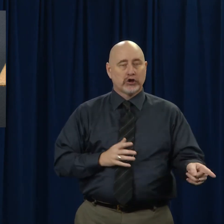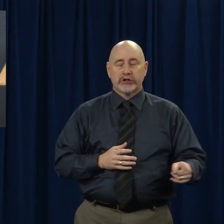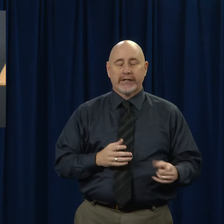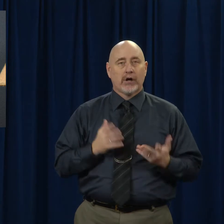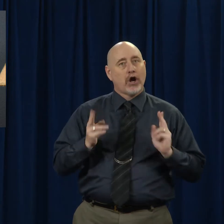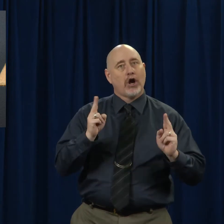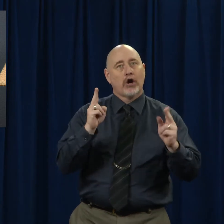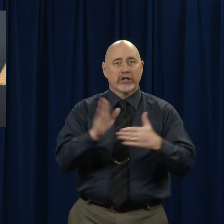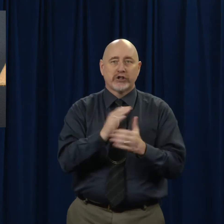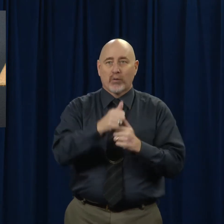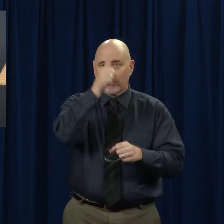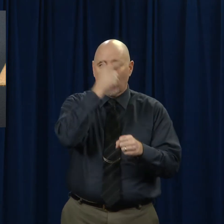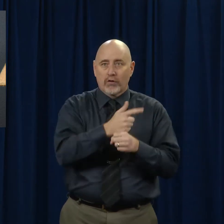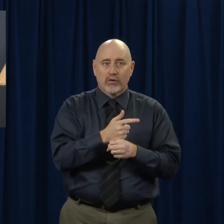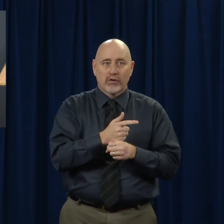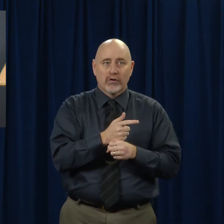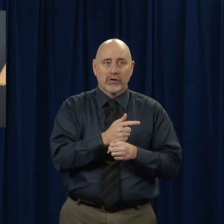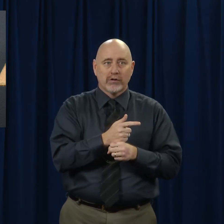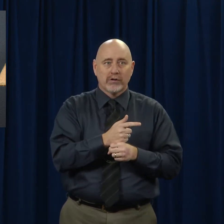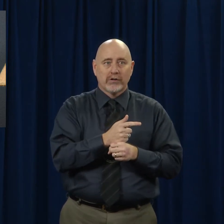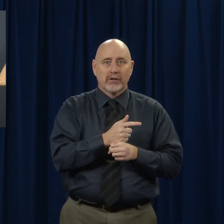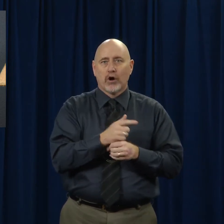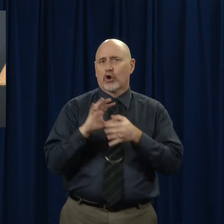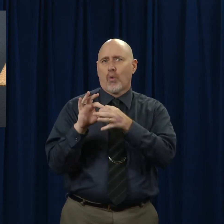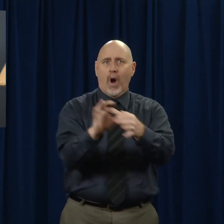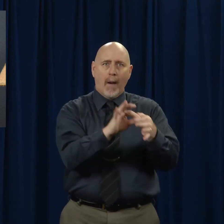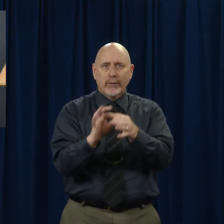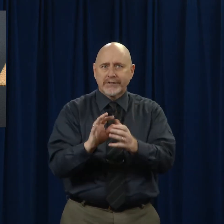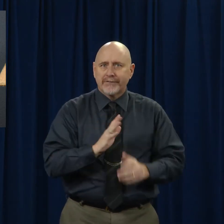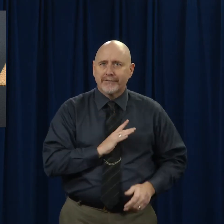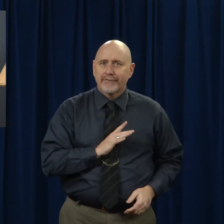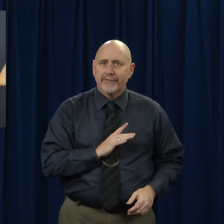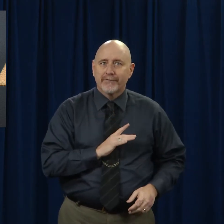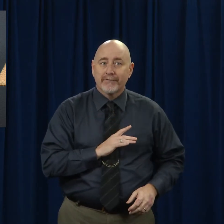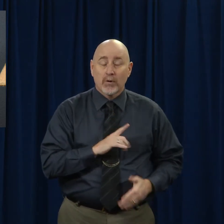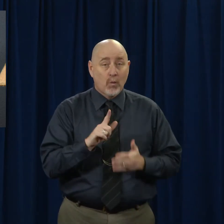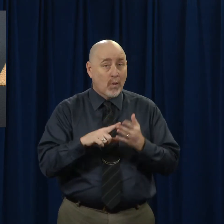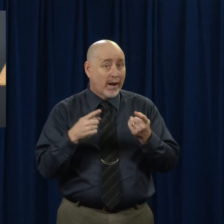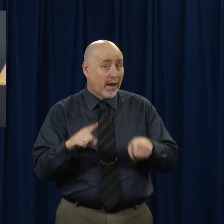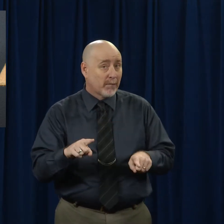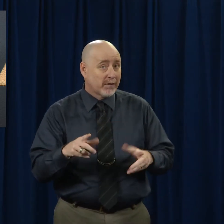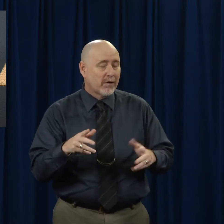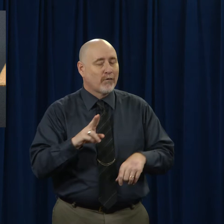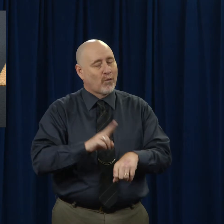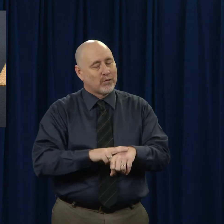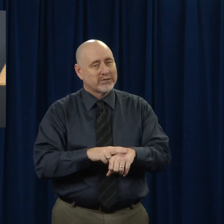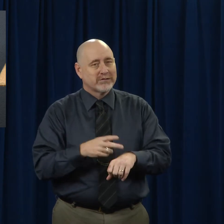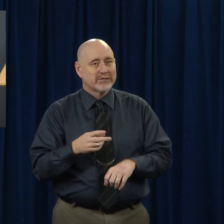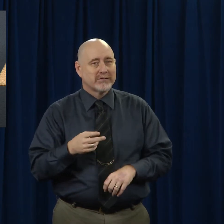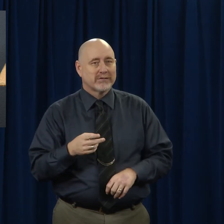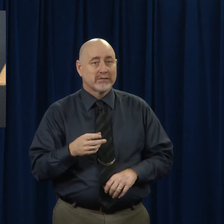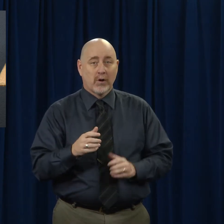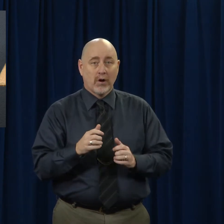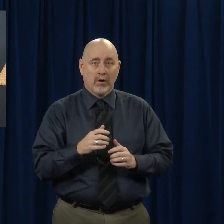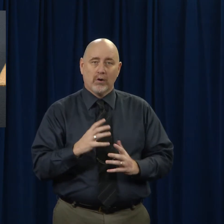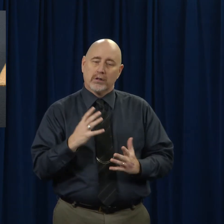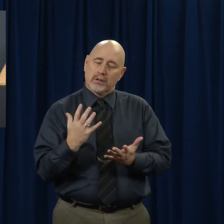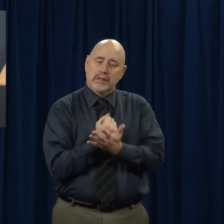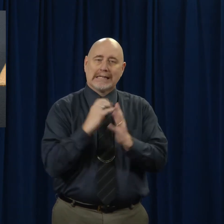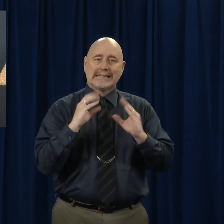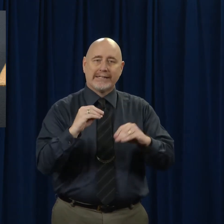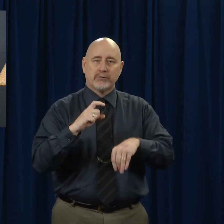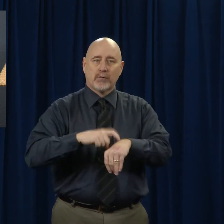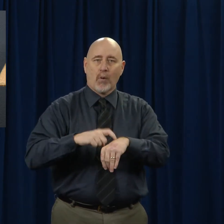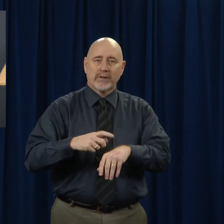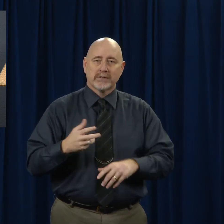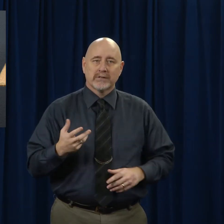She couldn't wait to share with her brother. She was so cooperative. You know what happened, of course, is that we